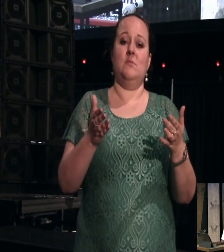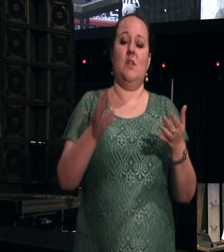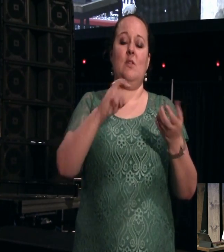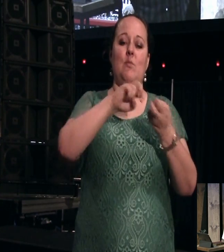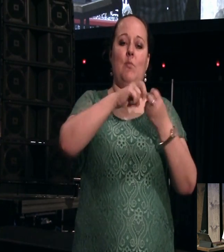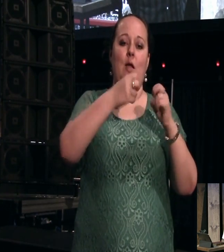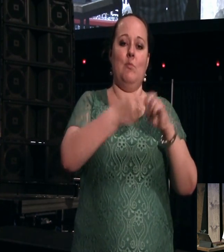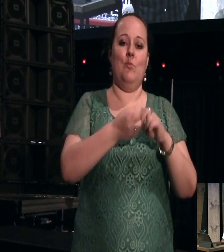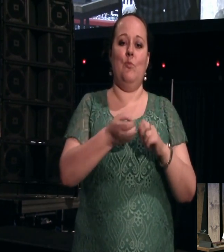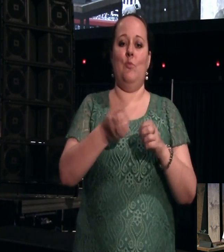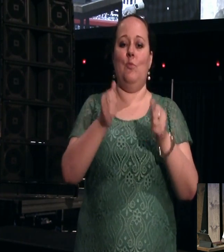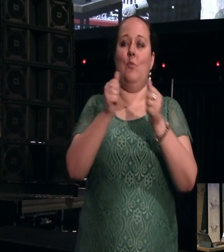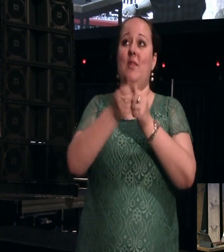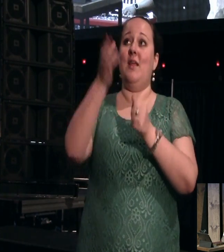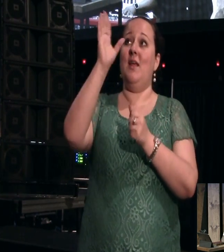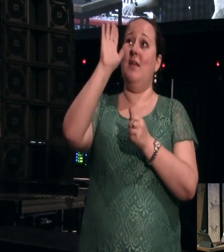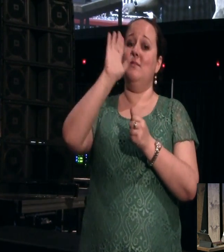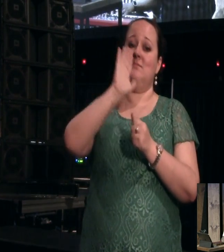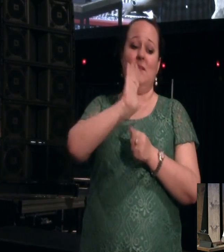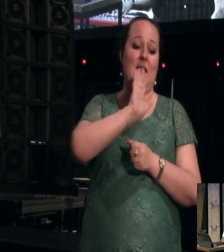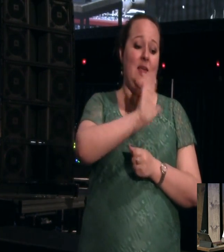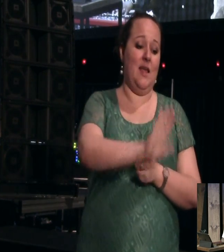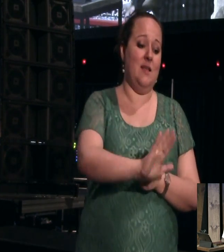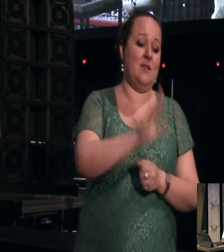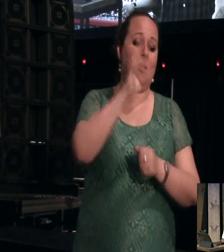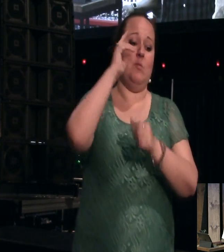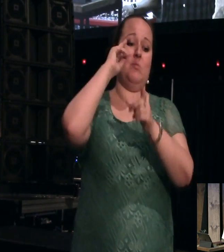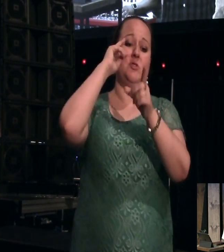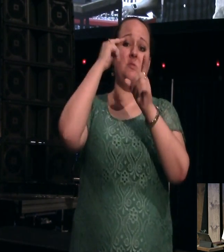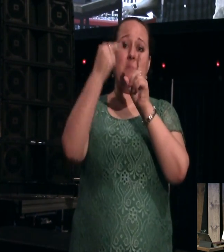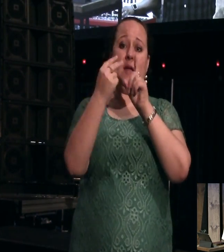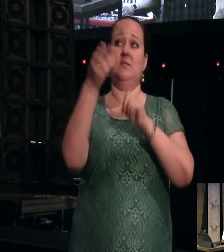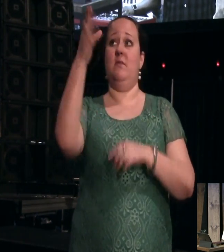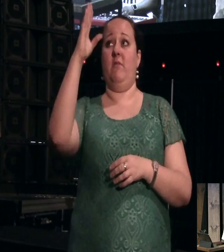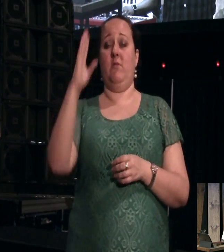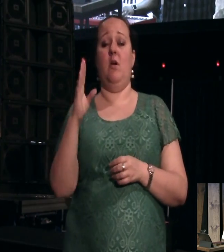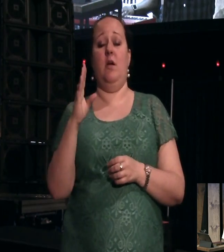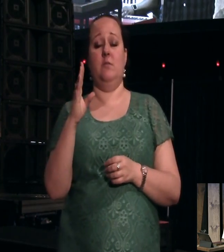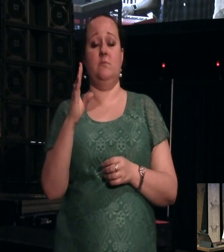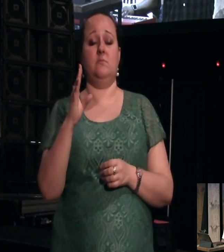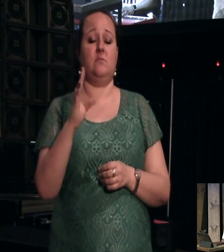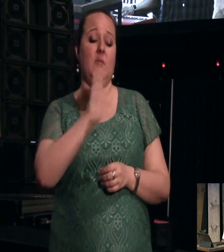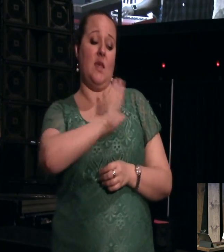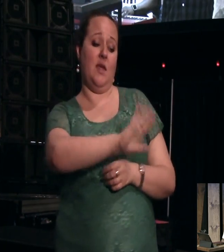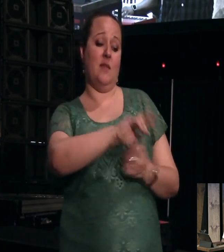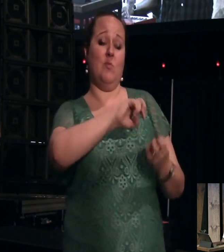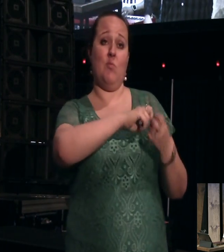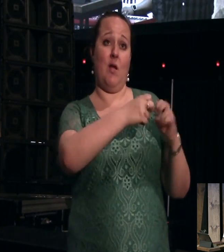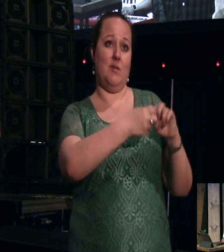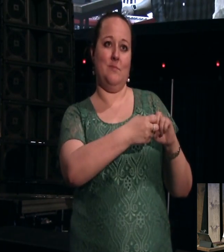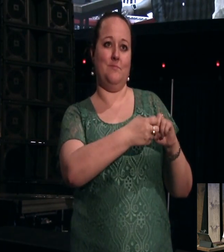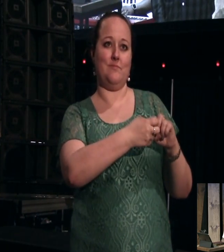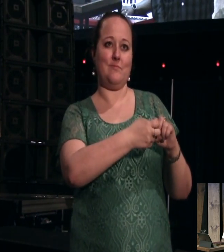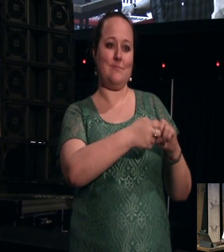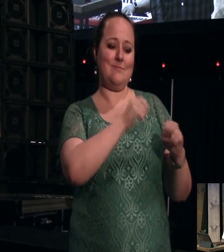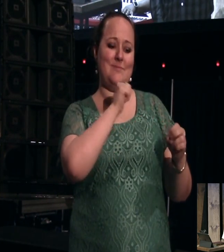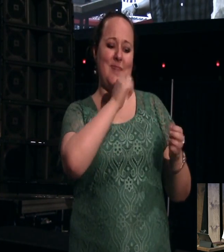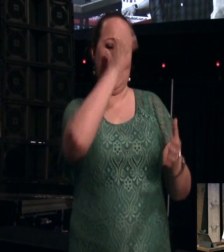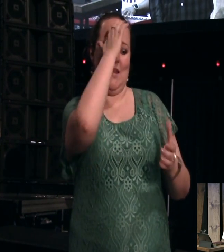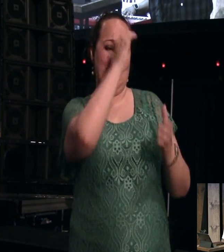It was an issue with his view of God. See, his